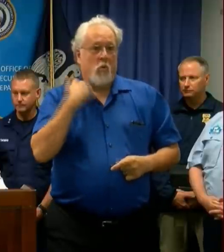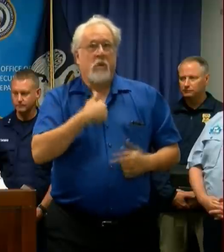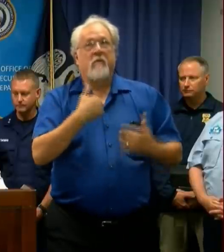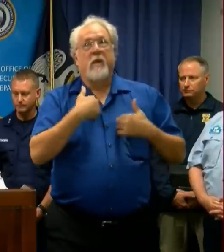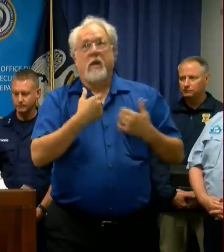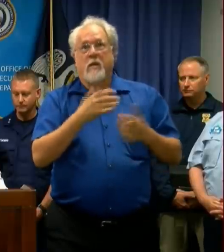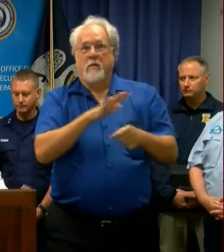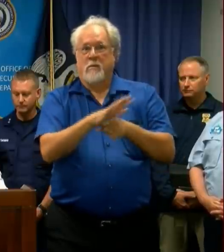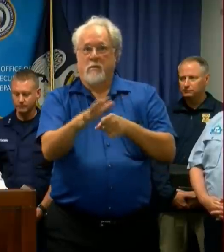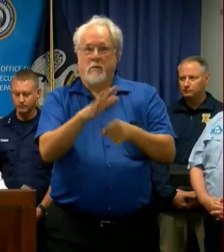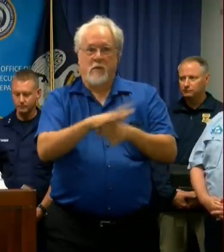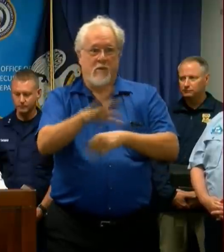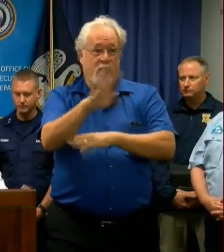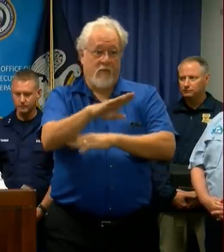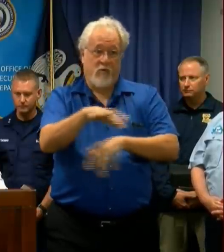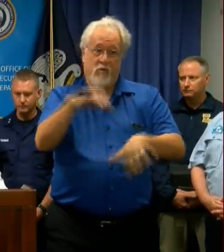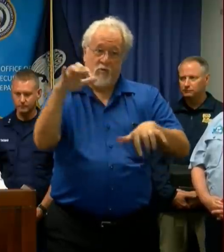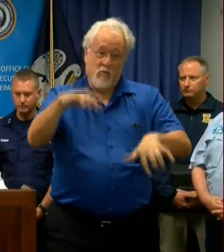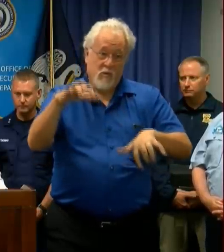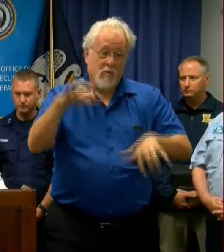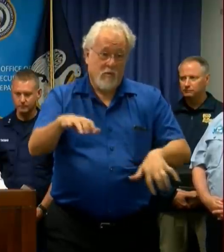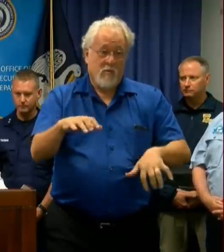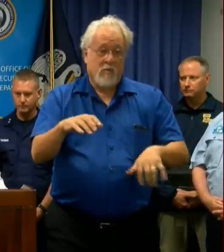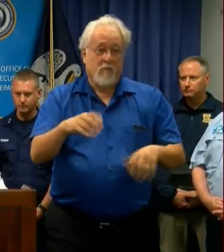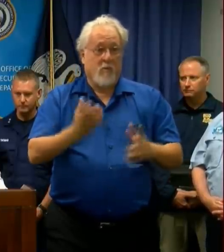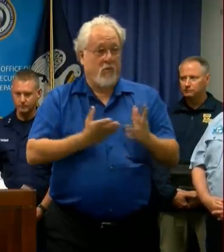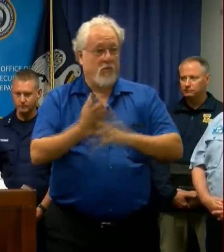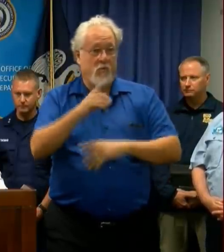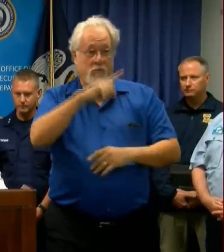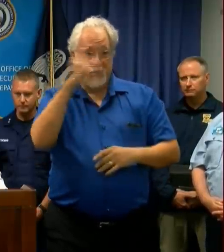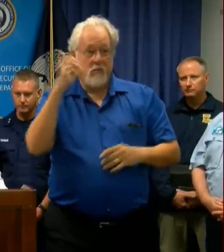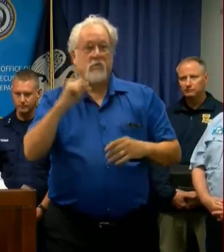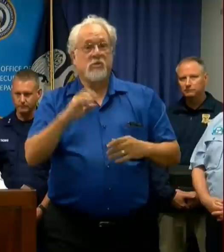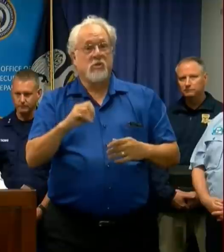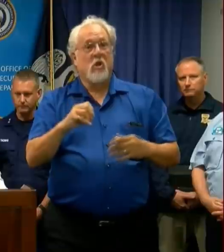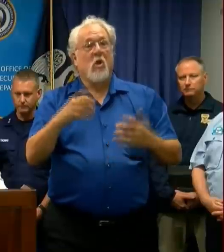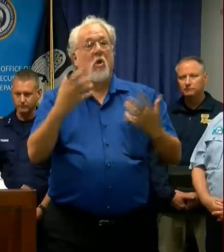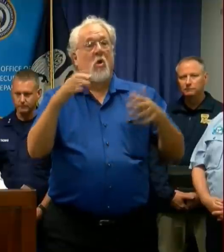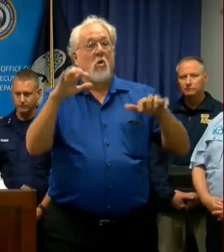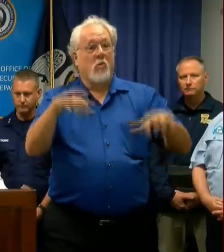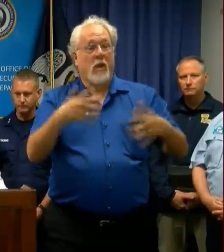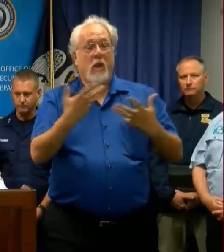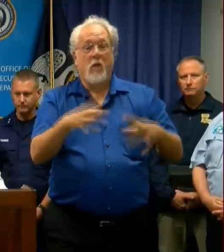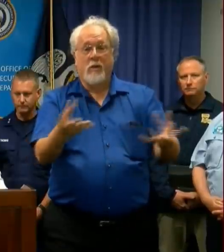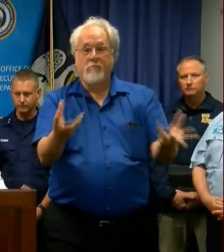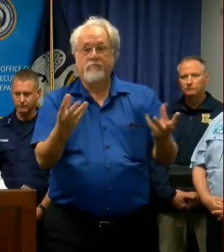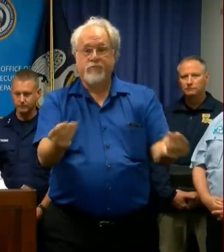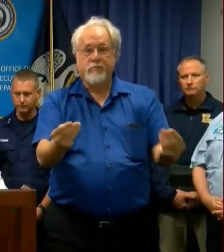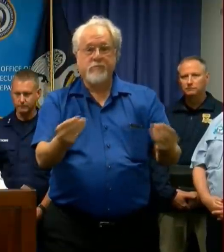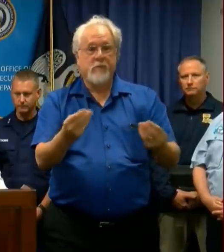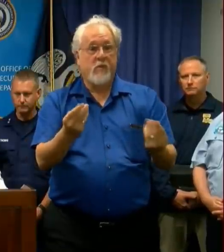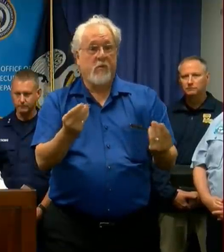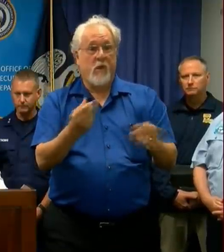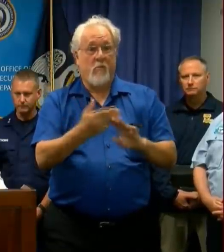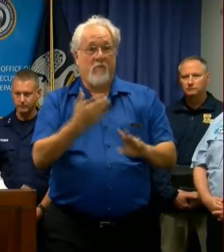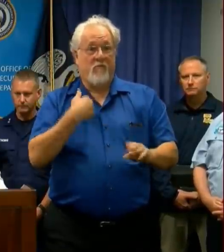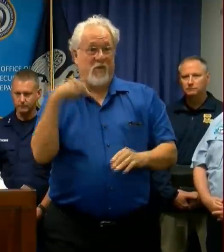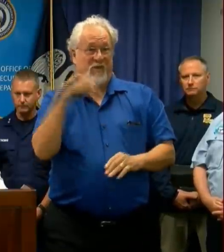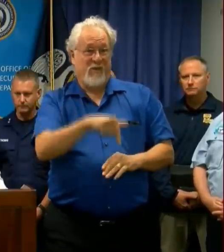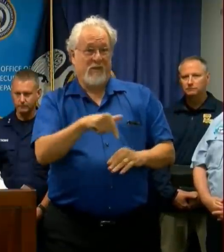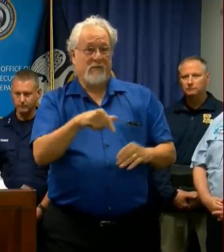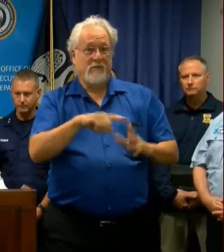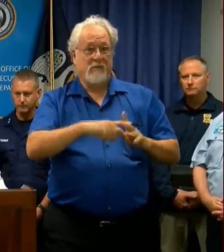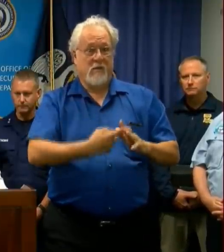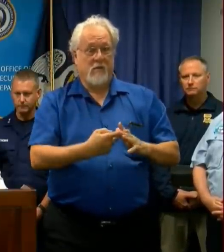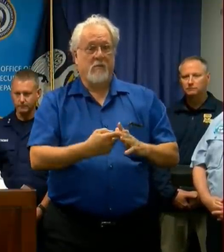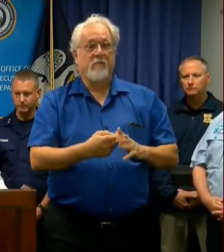more than our fair share of afternoon thunderstorms throughout the summer, and so the rain had already saturated the ground before this event